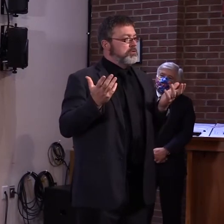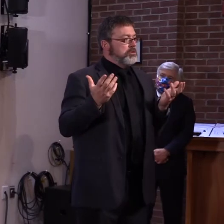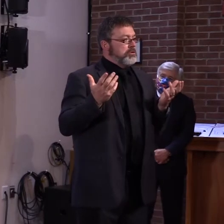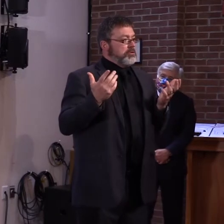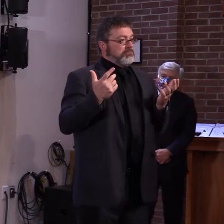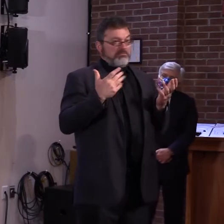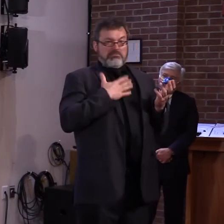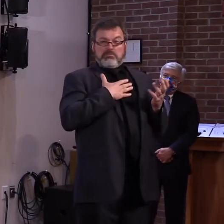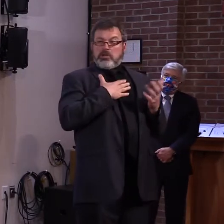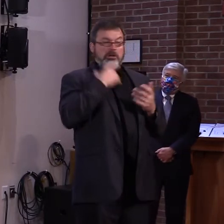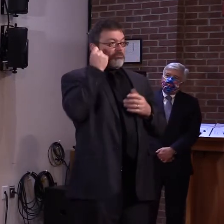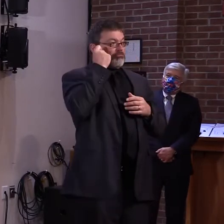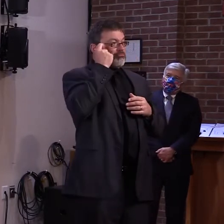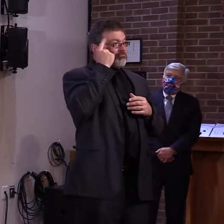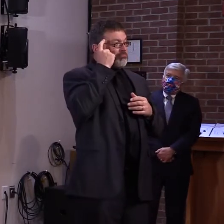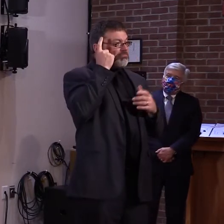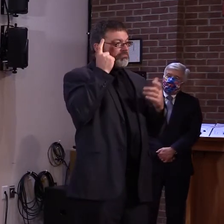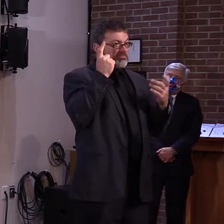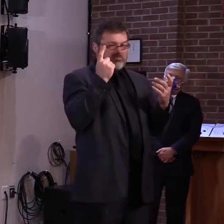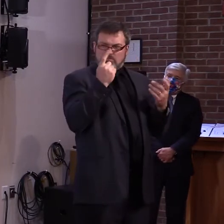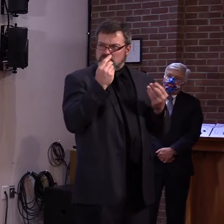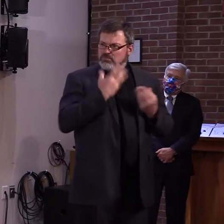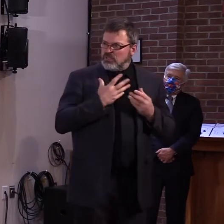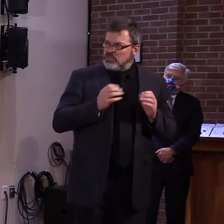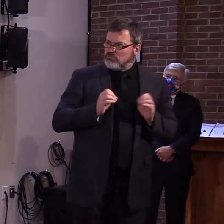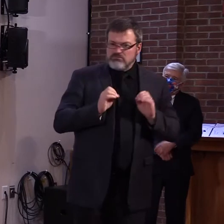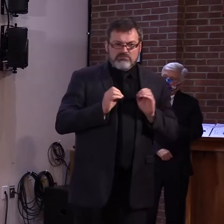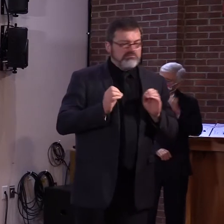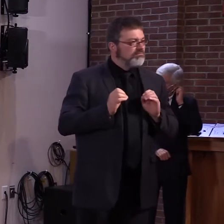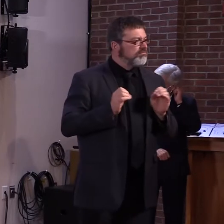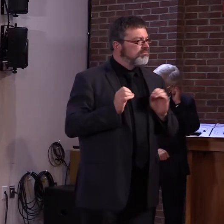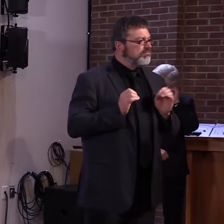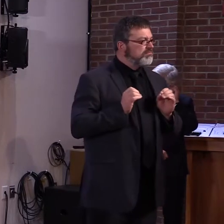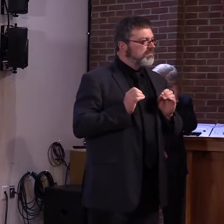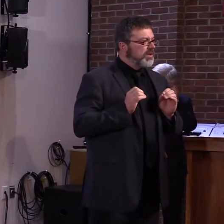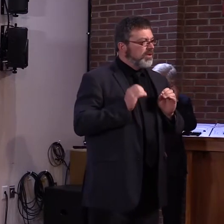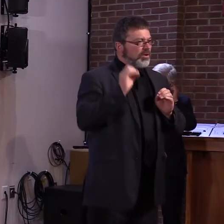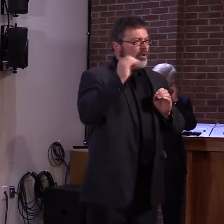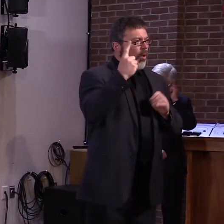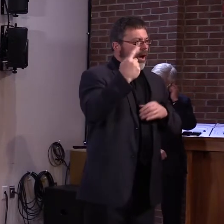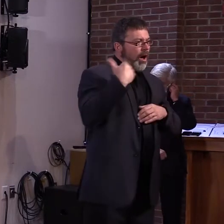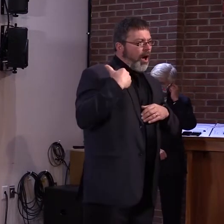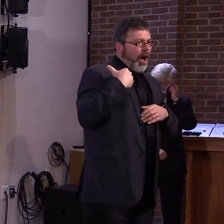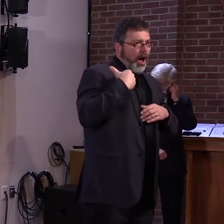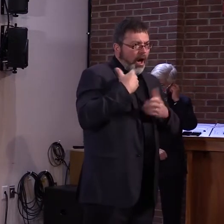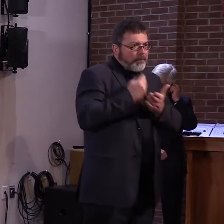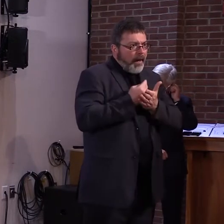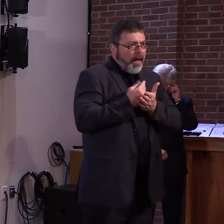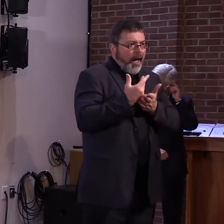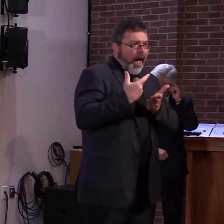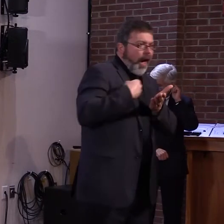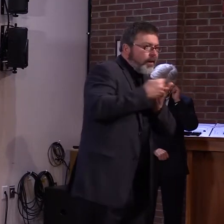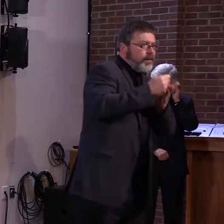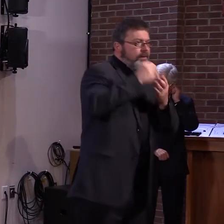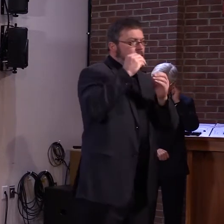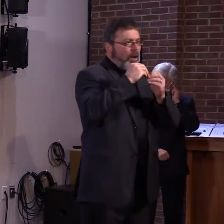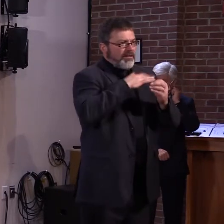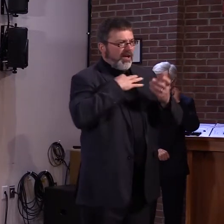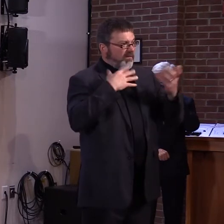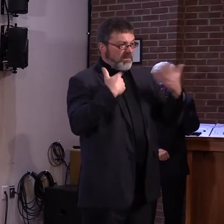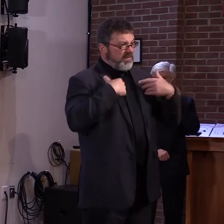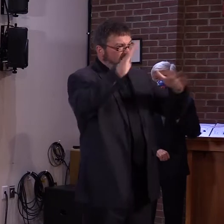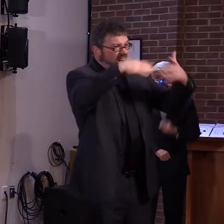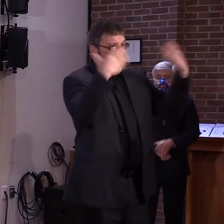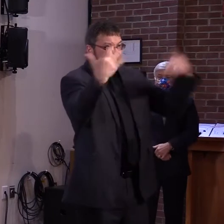standpoint, that need some additional help over the next 2 or 3 days. But if they're out there, we want to hear from them. And I